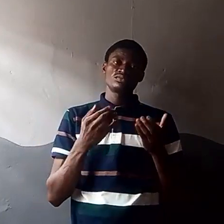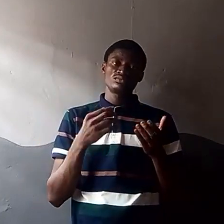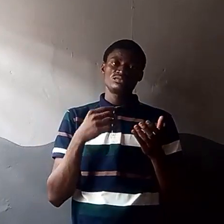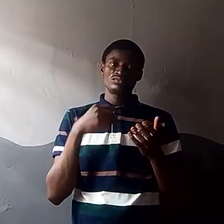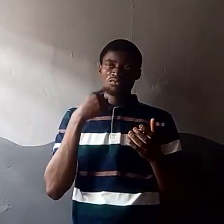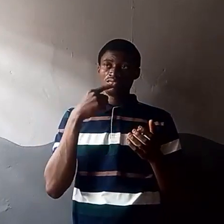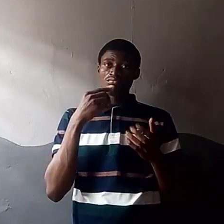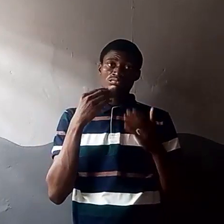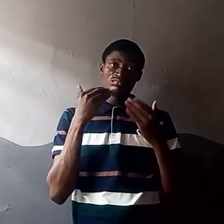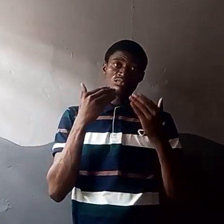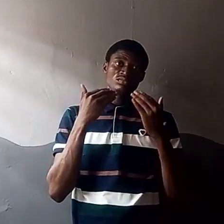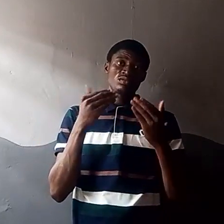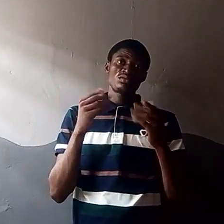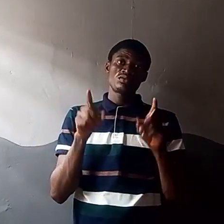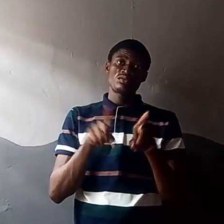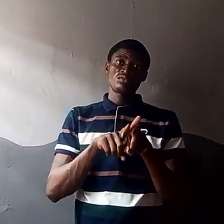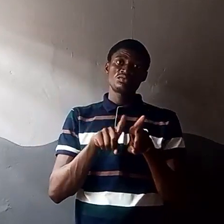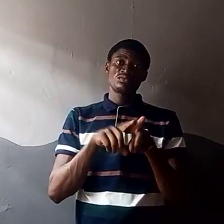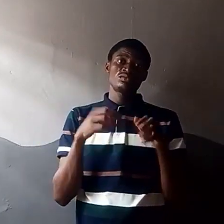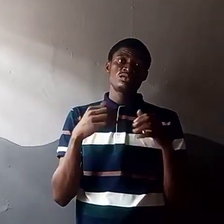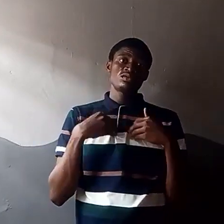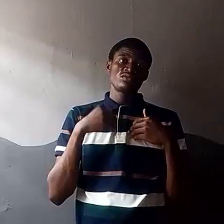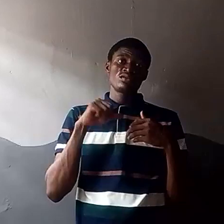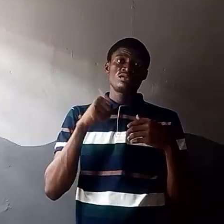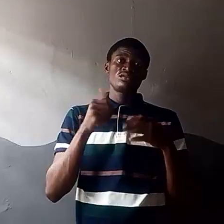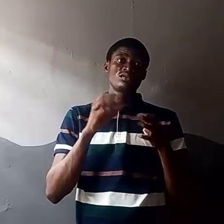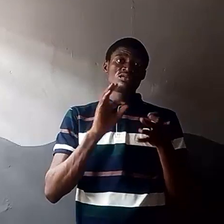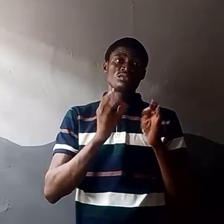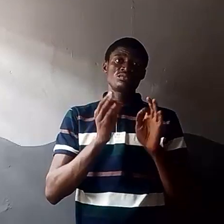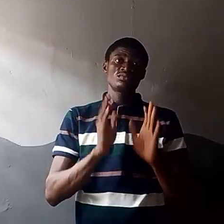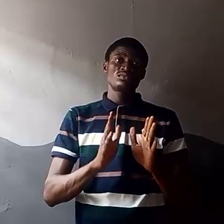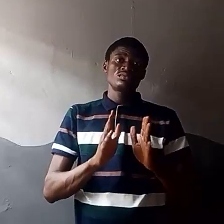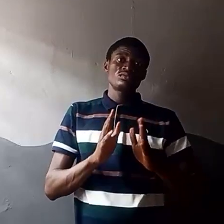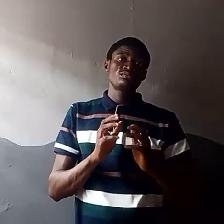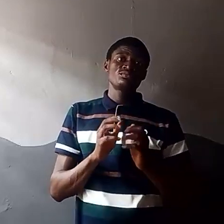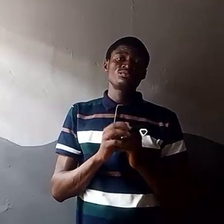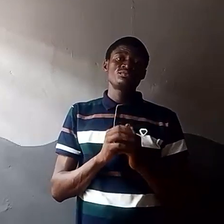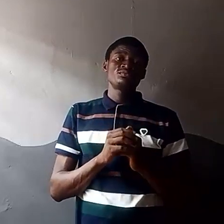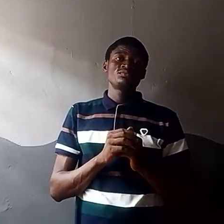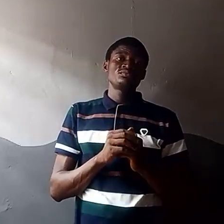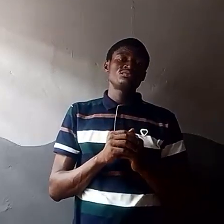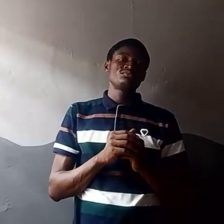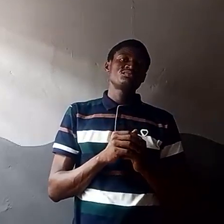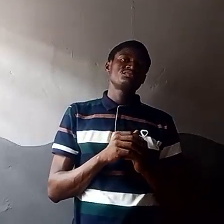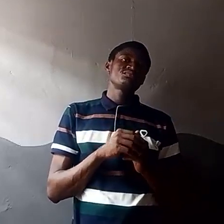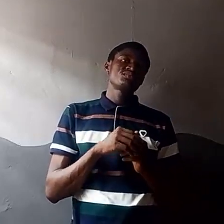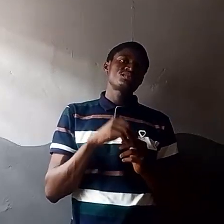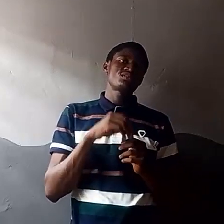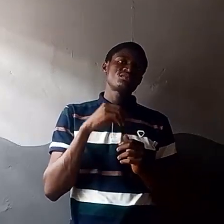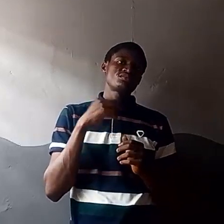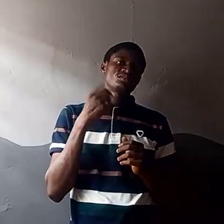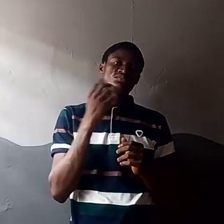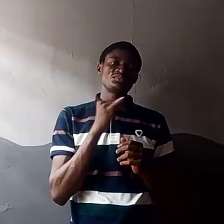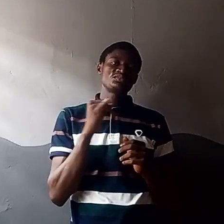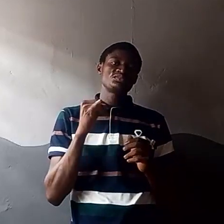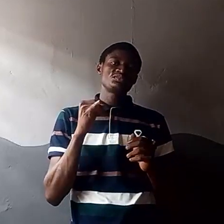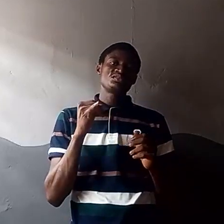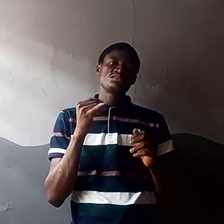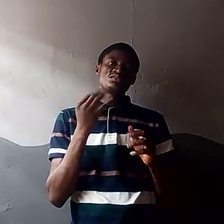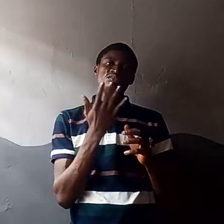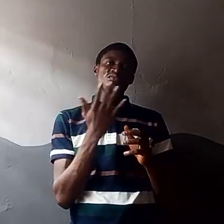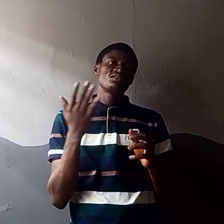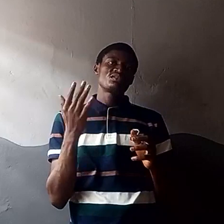also have another interpreter. They are called Speaking Fingers Network. So you'll be seeing her next. Her name is Madam